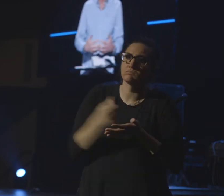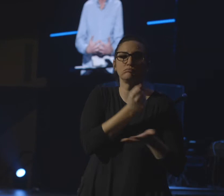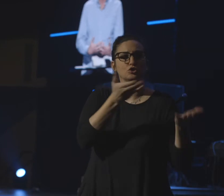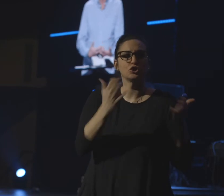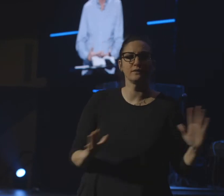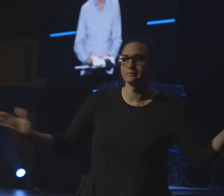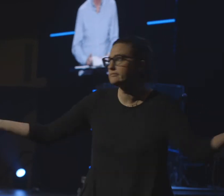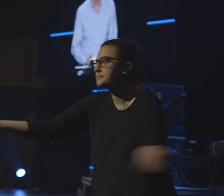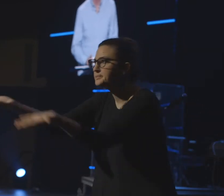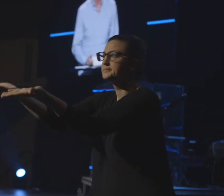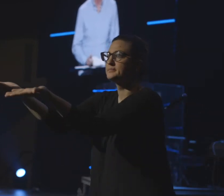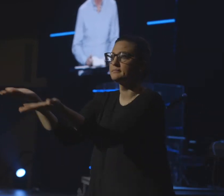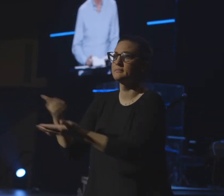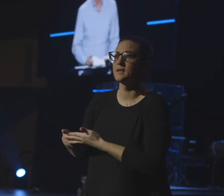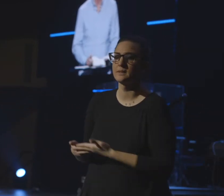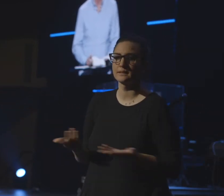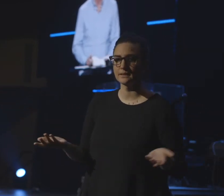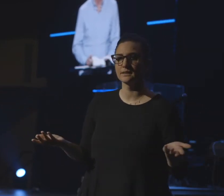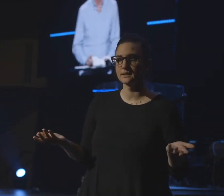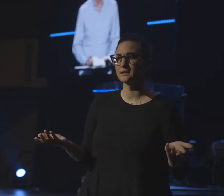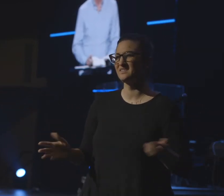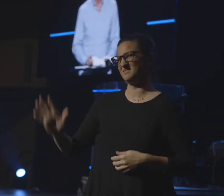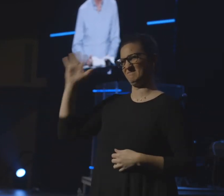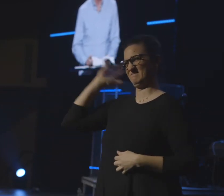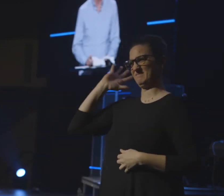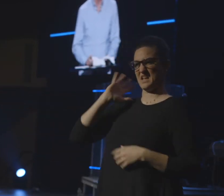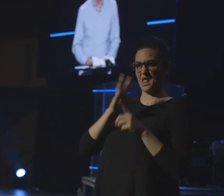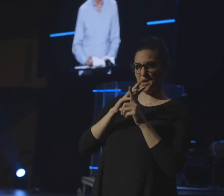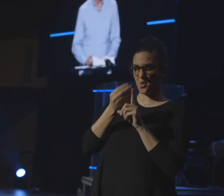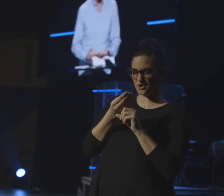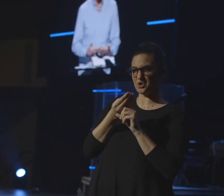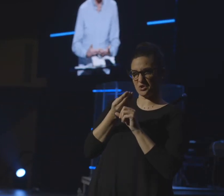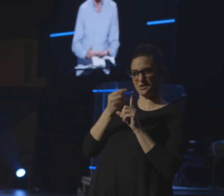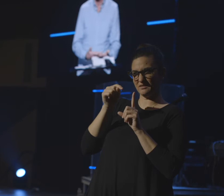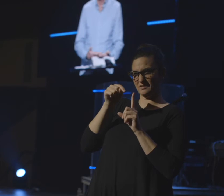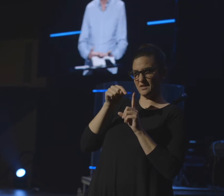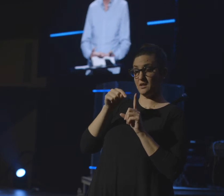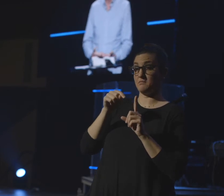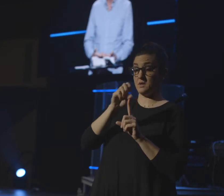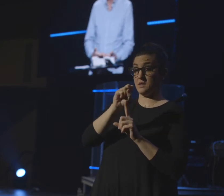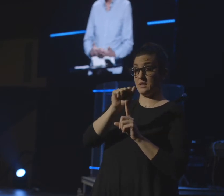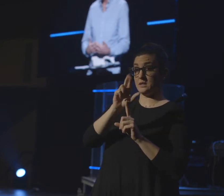And listen, it's part of the whole narrative. You guys know this, right? I think you do. It's not just Sarah.